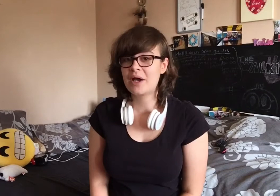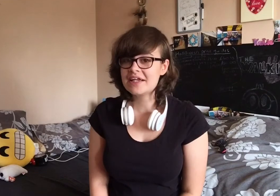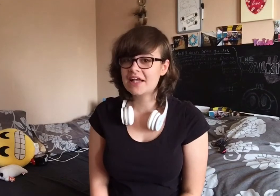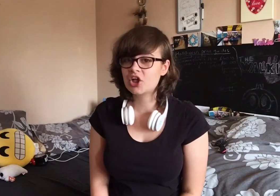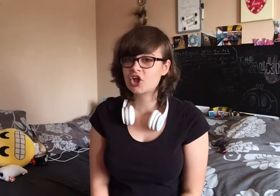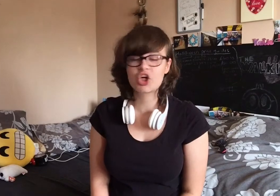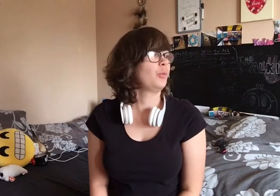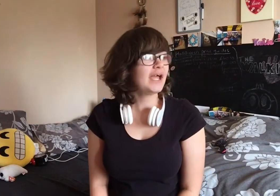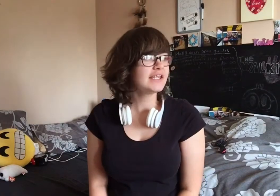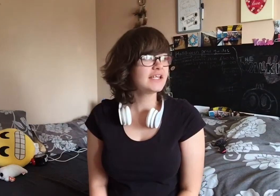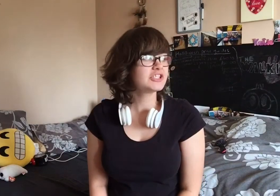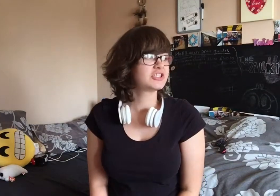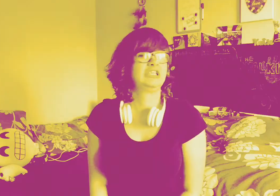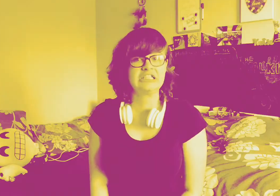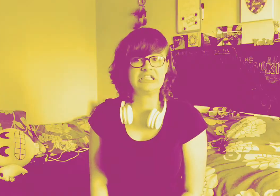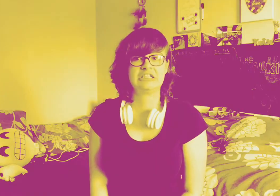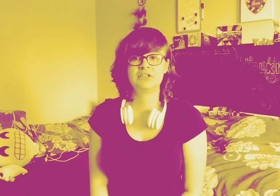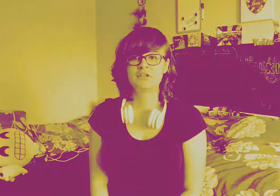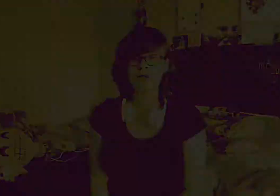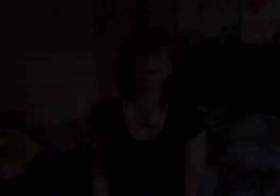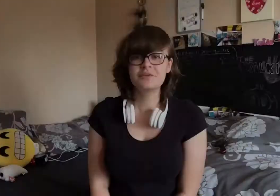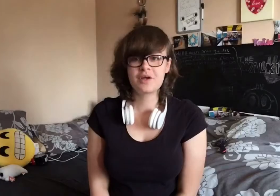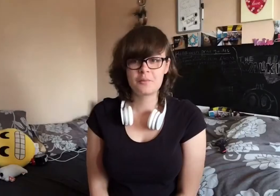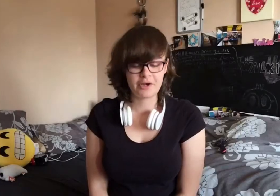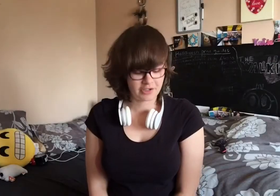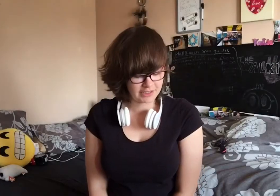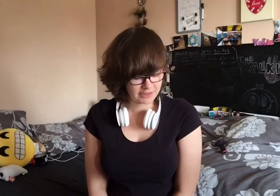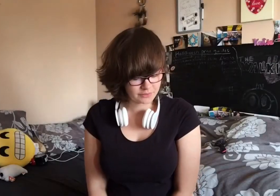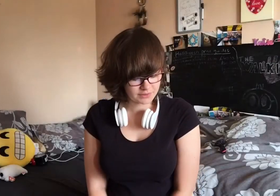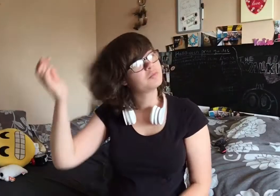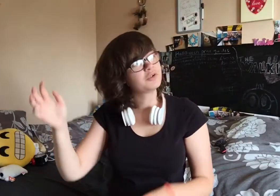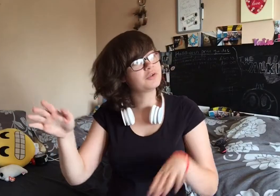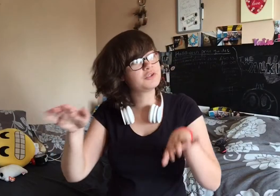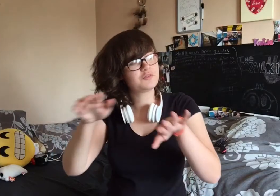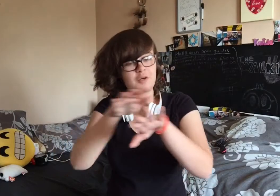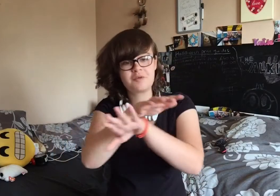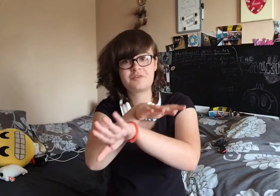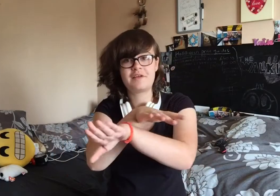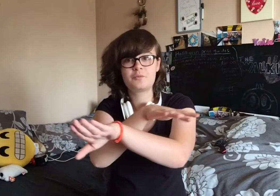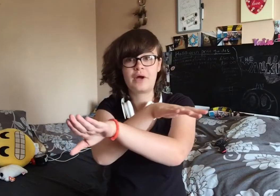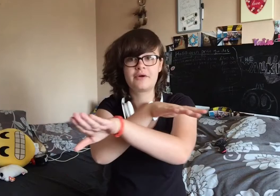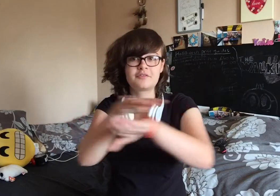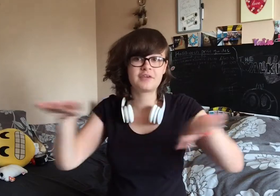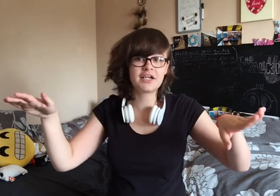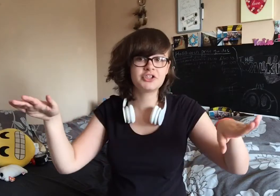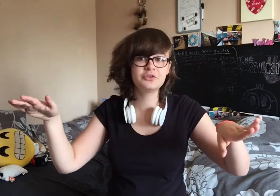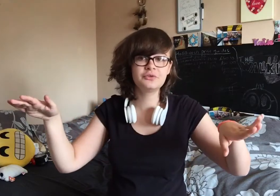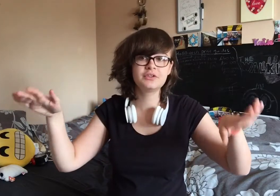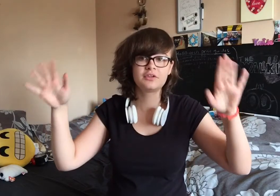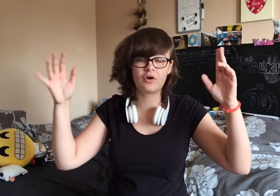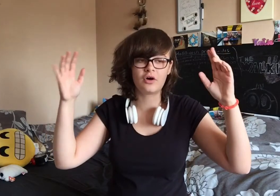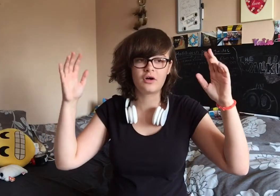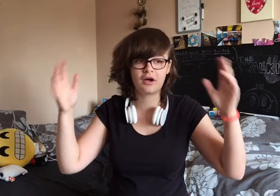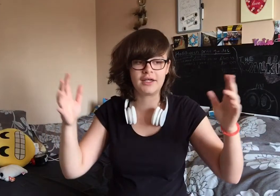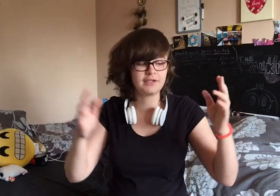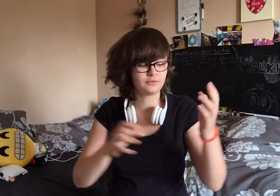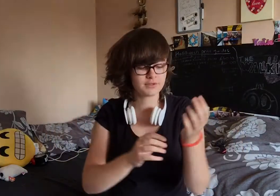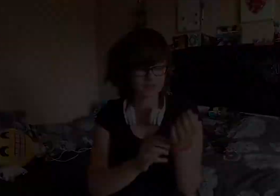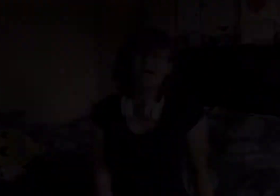that they look. The way that they just... I don't like wearing high heels, but you usually find me wearing flat shoes, not high heels. I